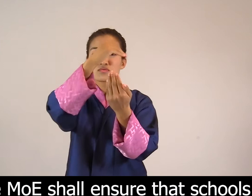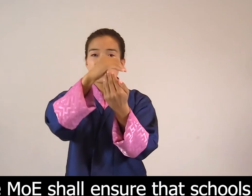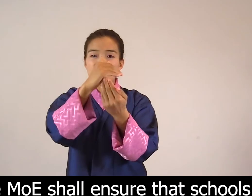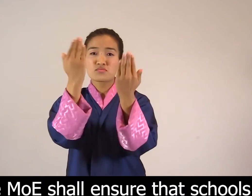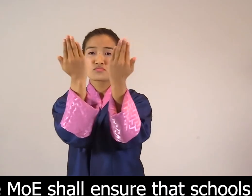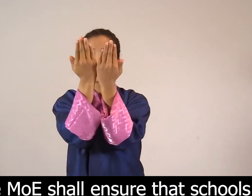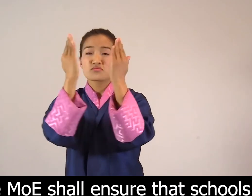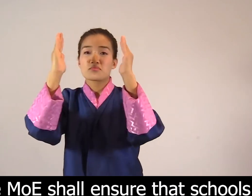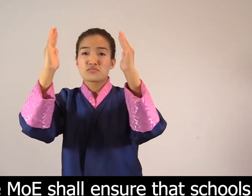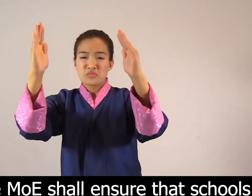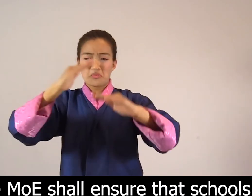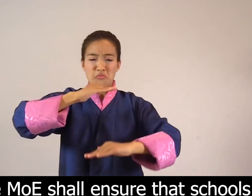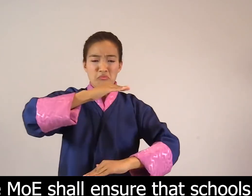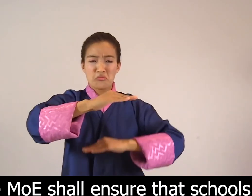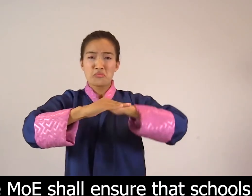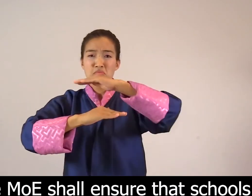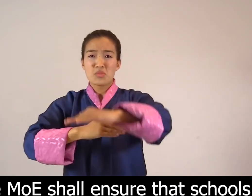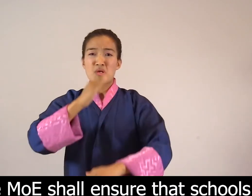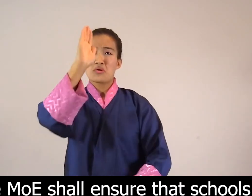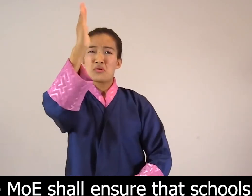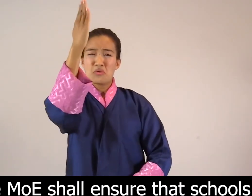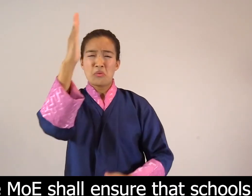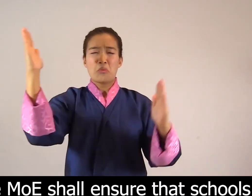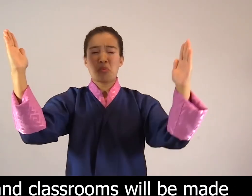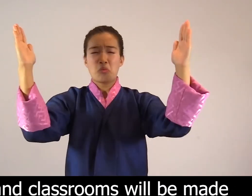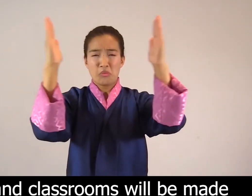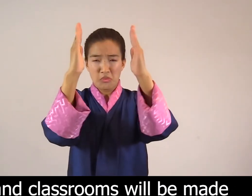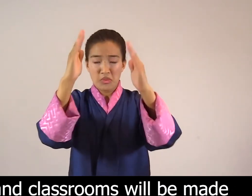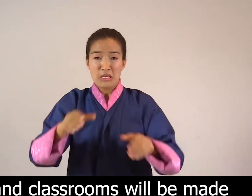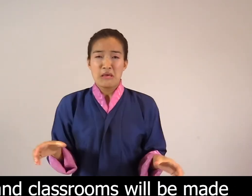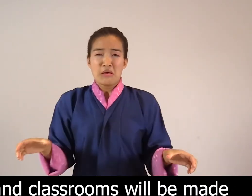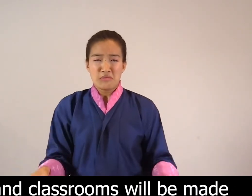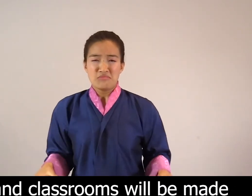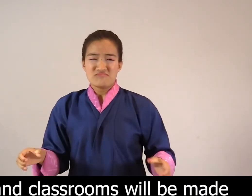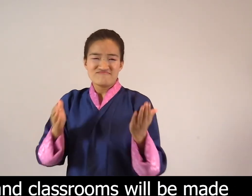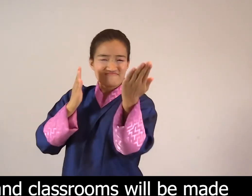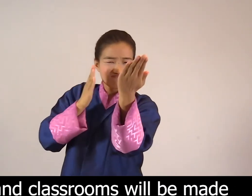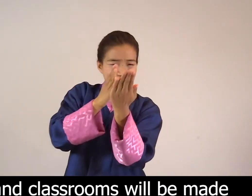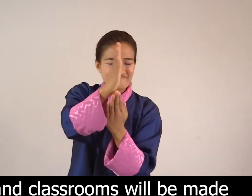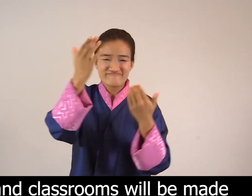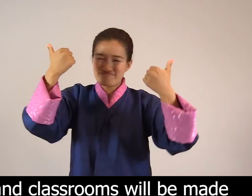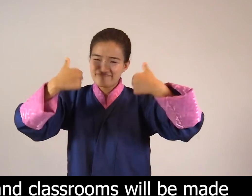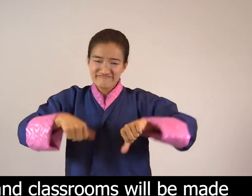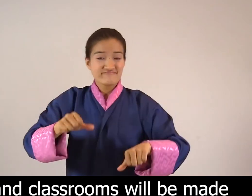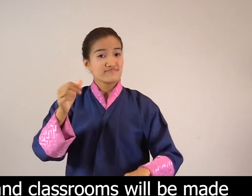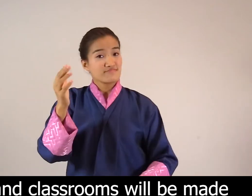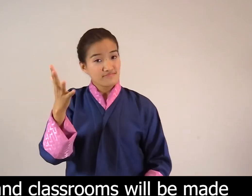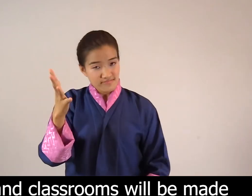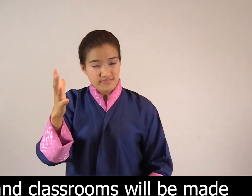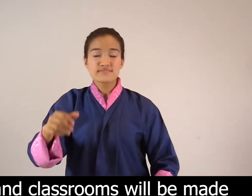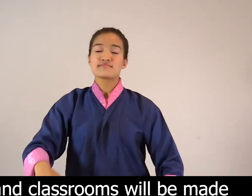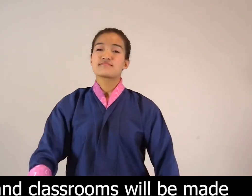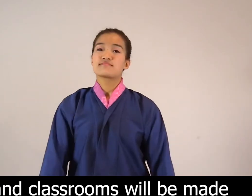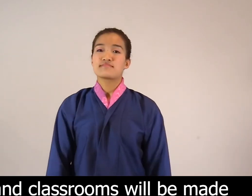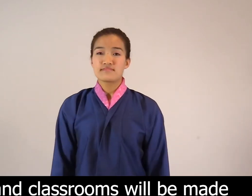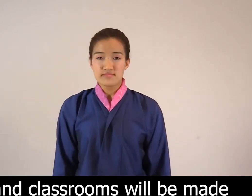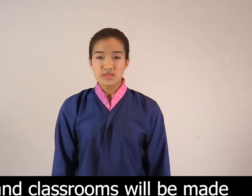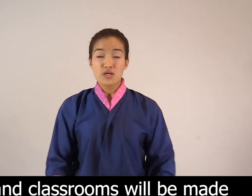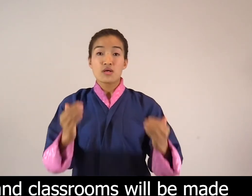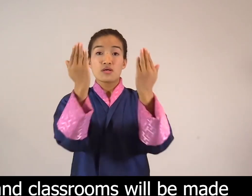classrooms will be made accessible for students with disabilities by